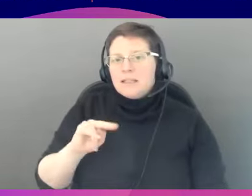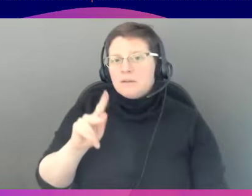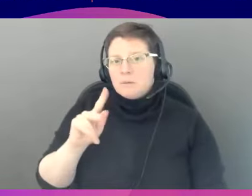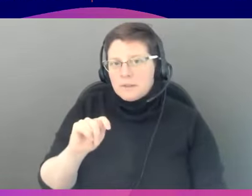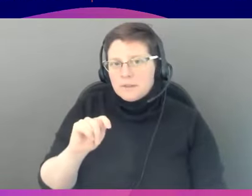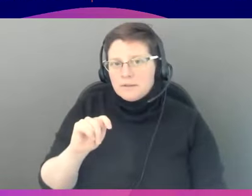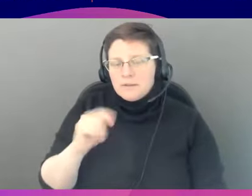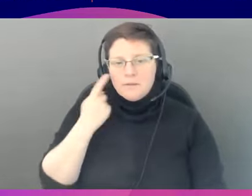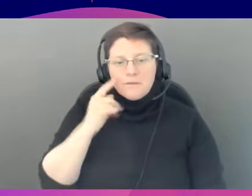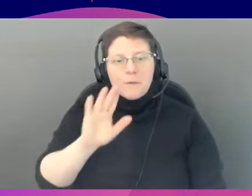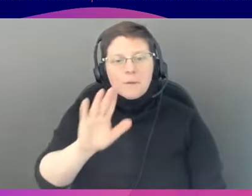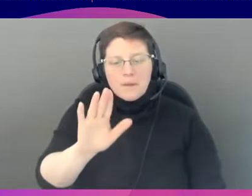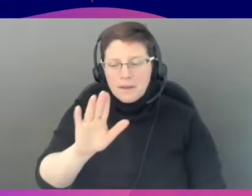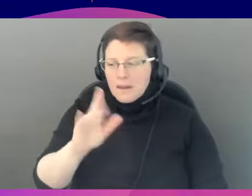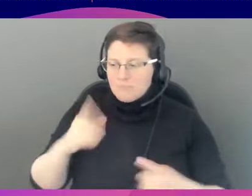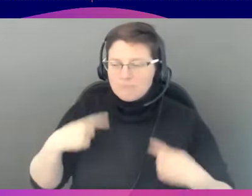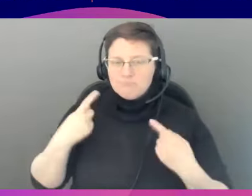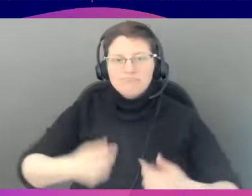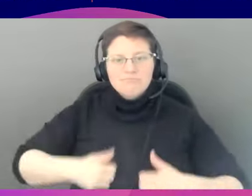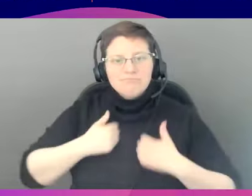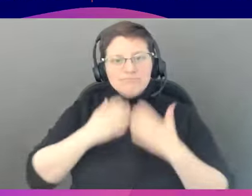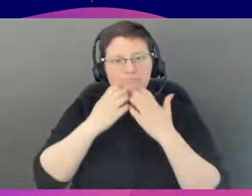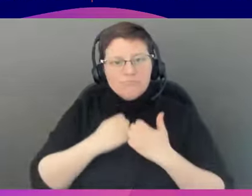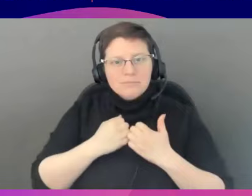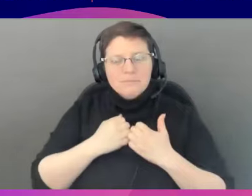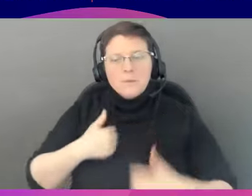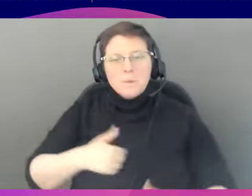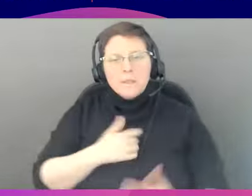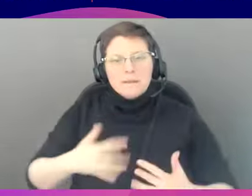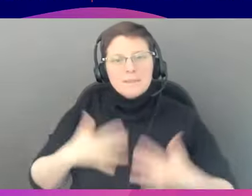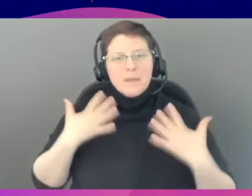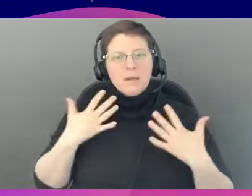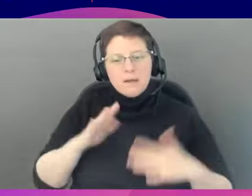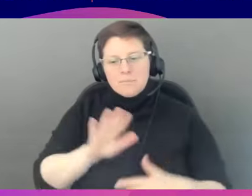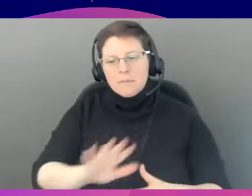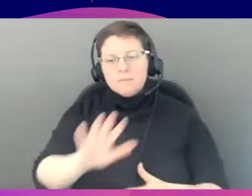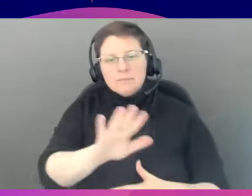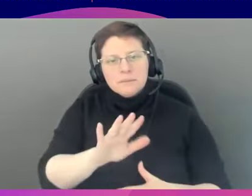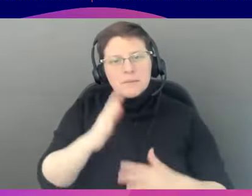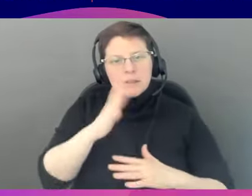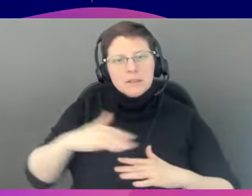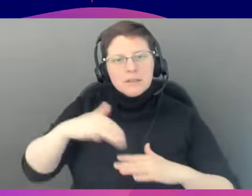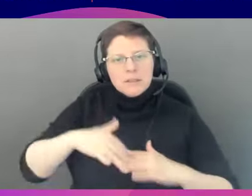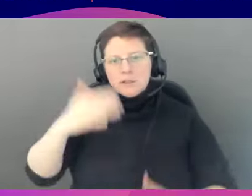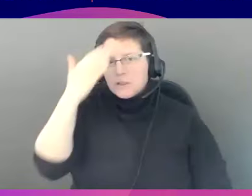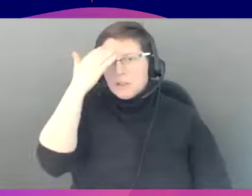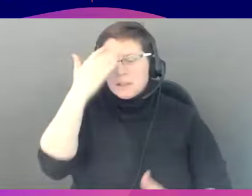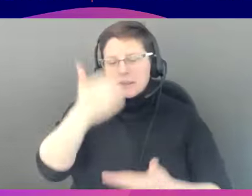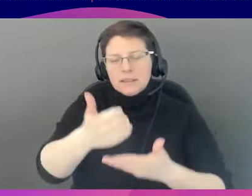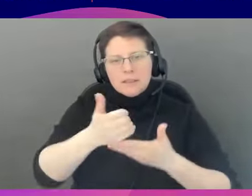stewardship. We're inspired by and grateful for Indigenous ways of knowing that teach us the interdependency